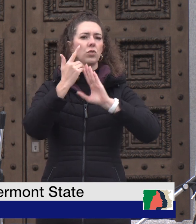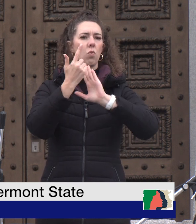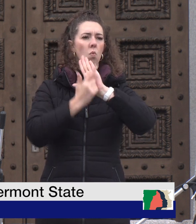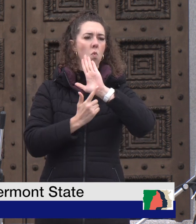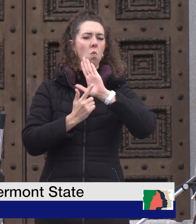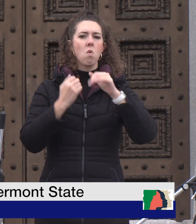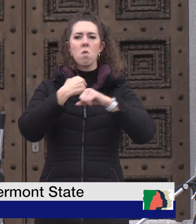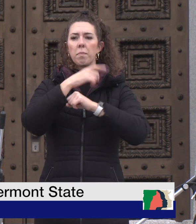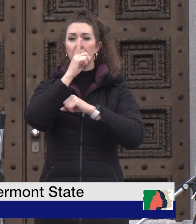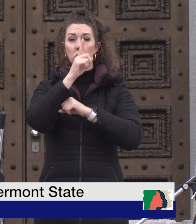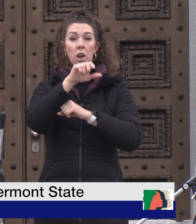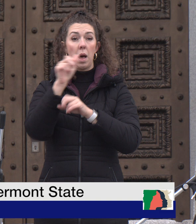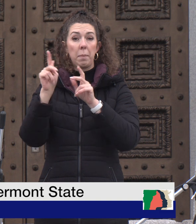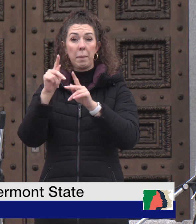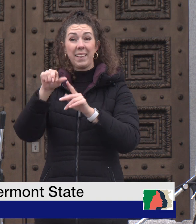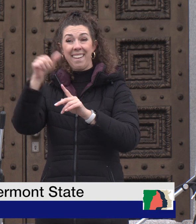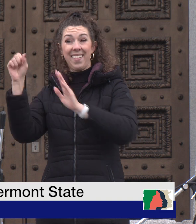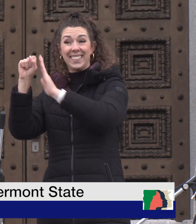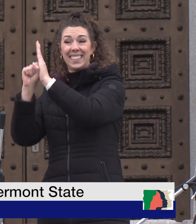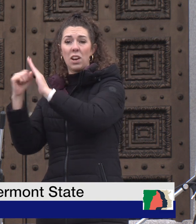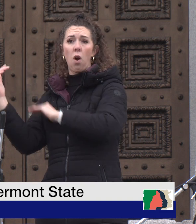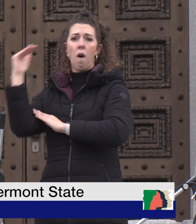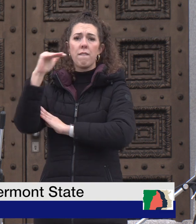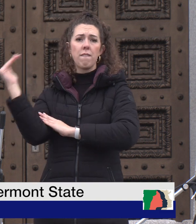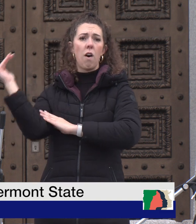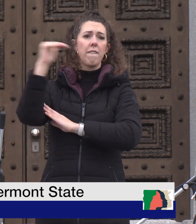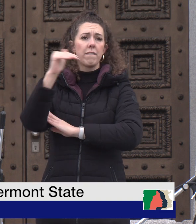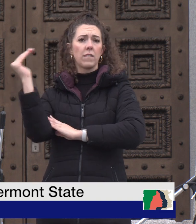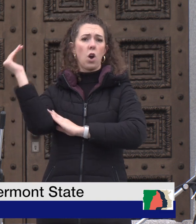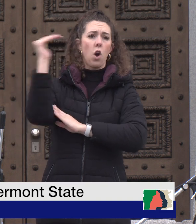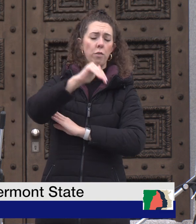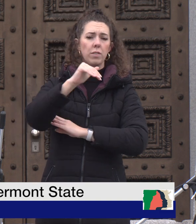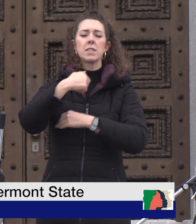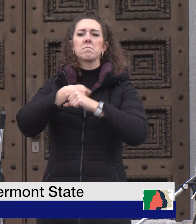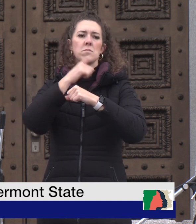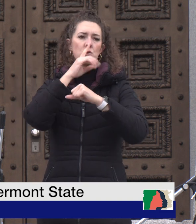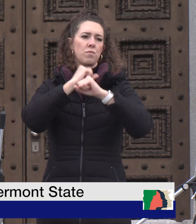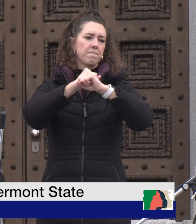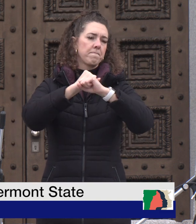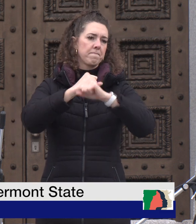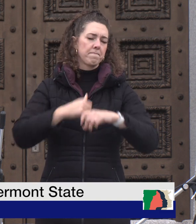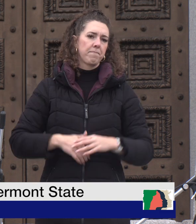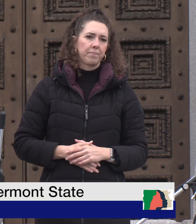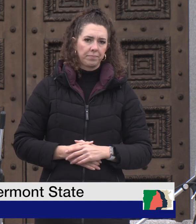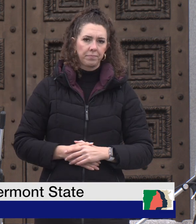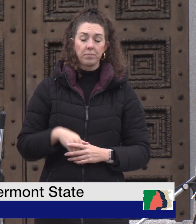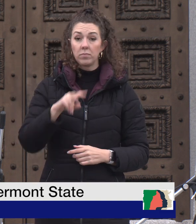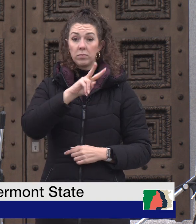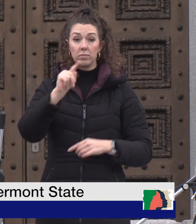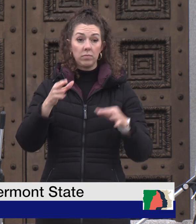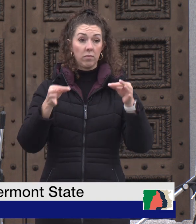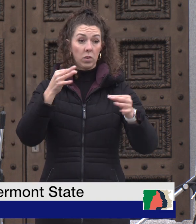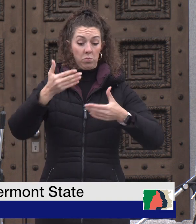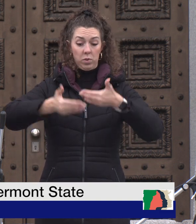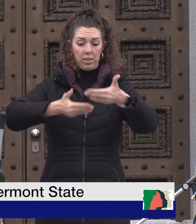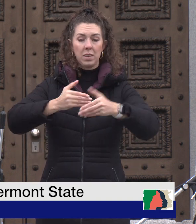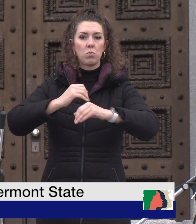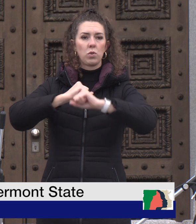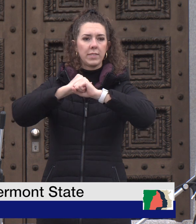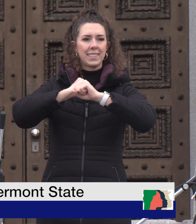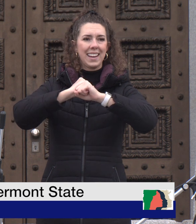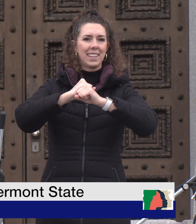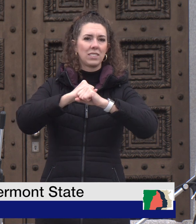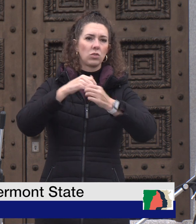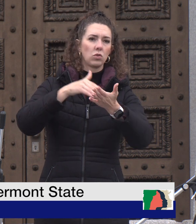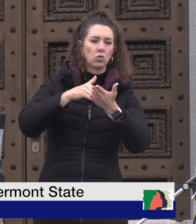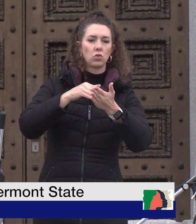who help access abortion and gender-affirming care by revising Vermont's court procedures to protect providers of